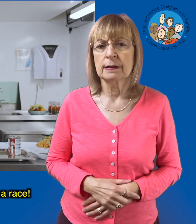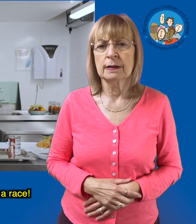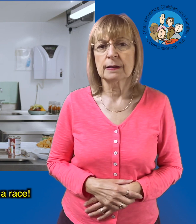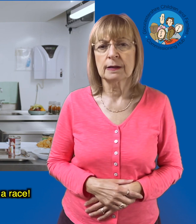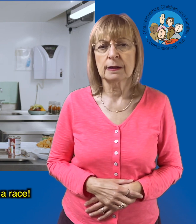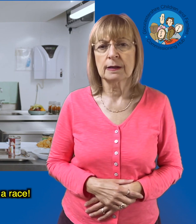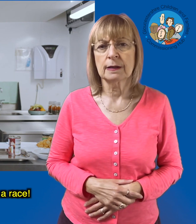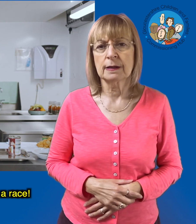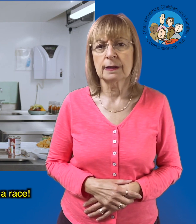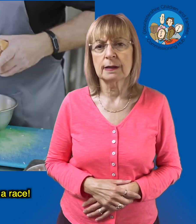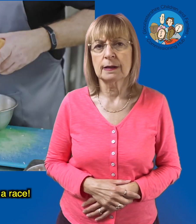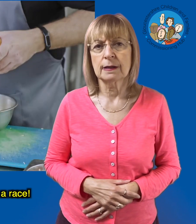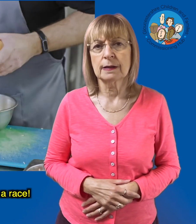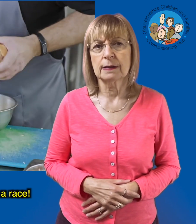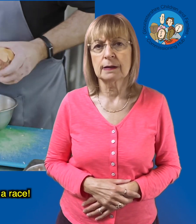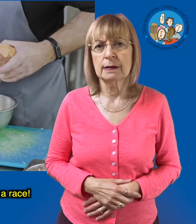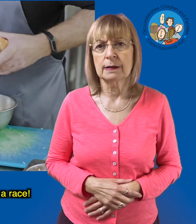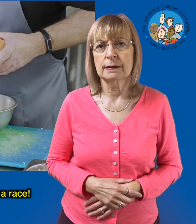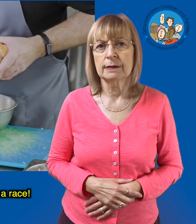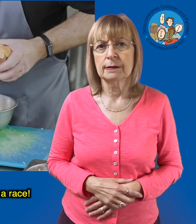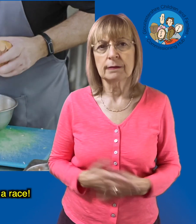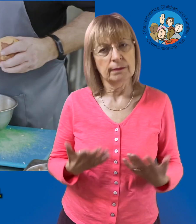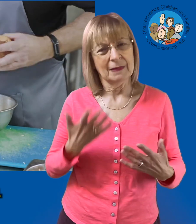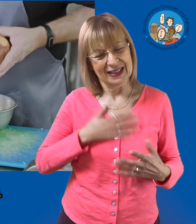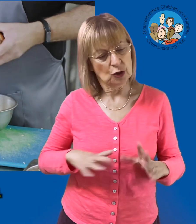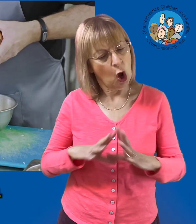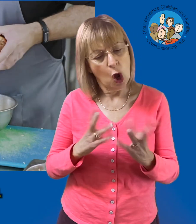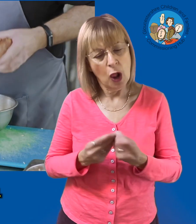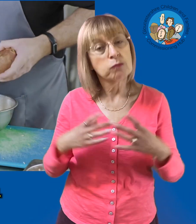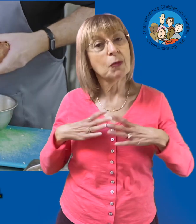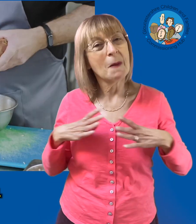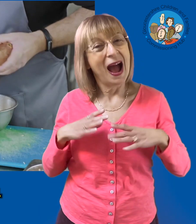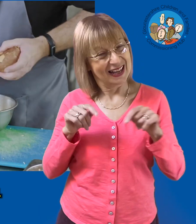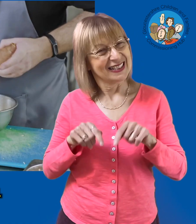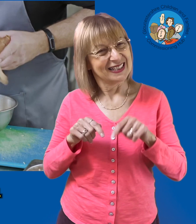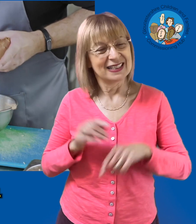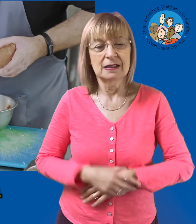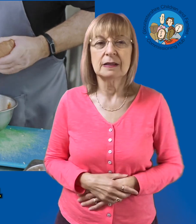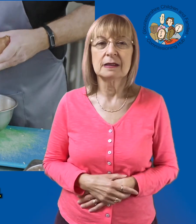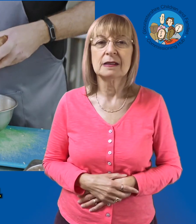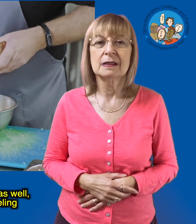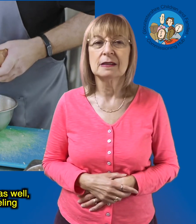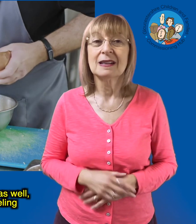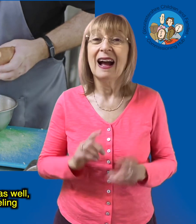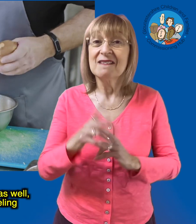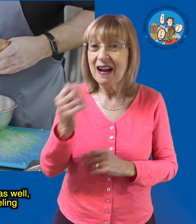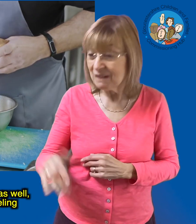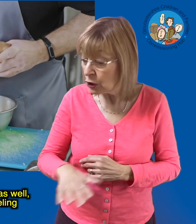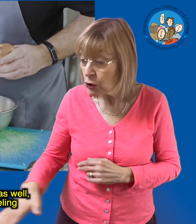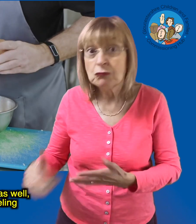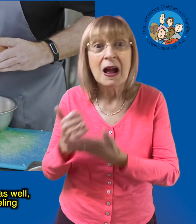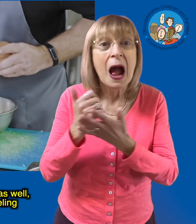And like I said, you know, it's not necessarily a race, it's just about getting it all prepared. And if you've